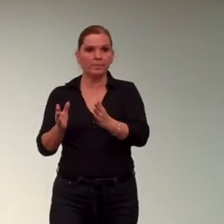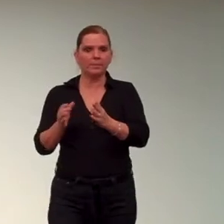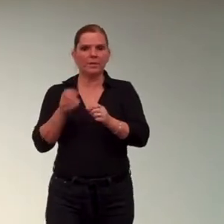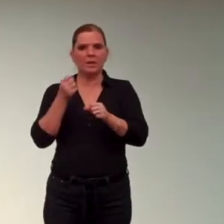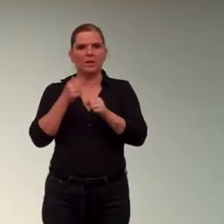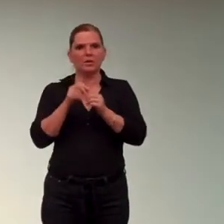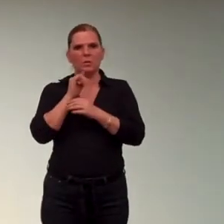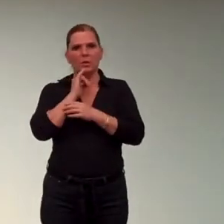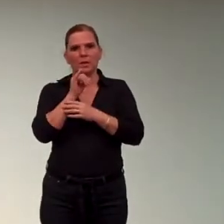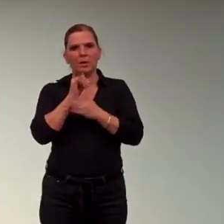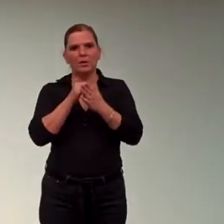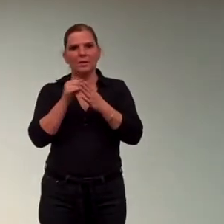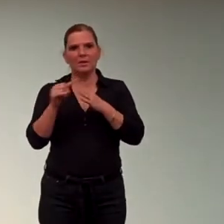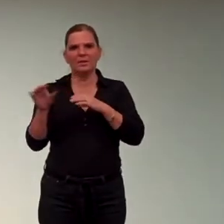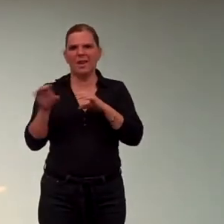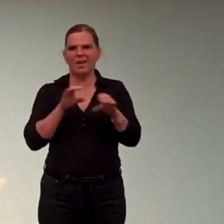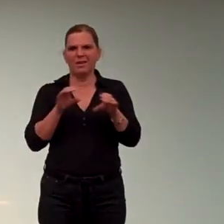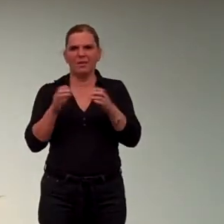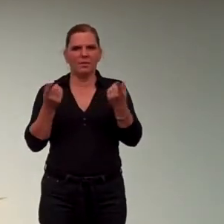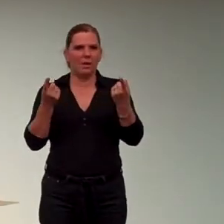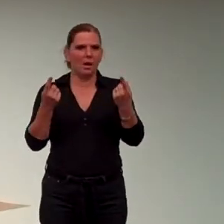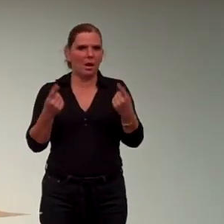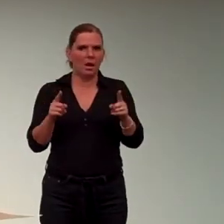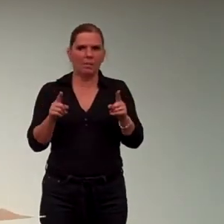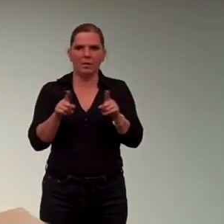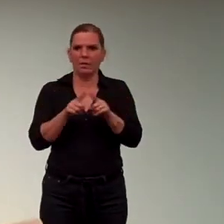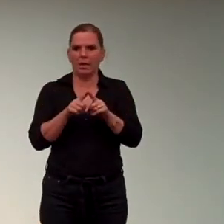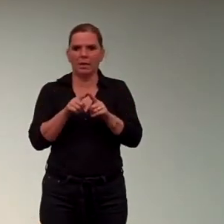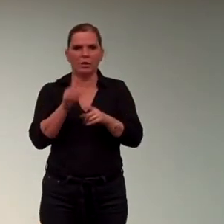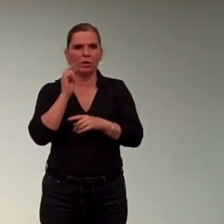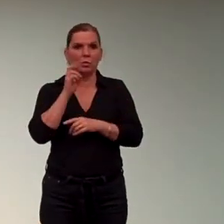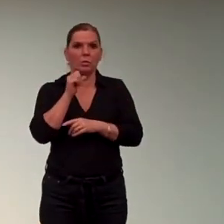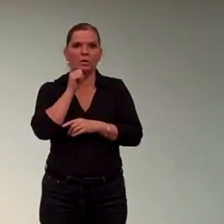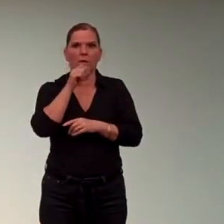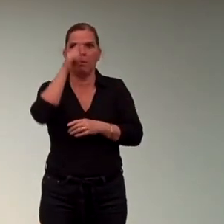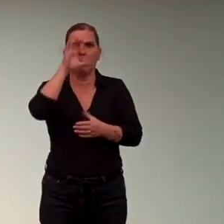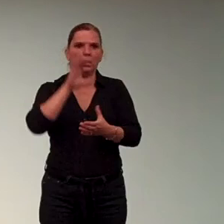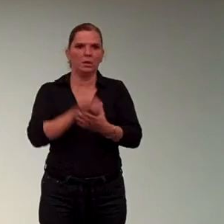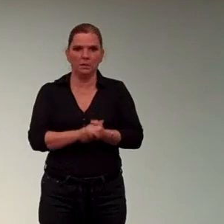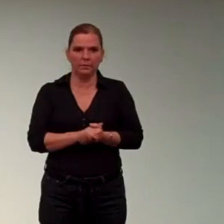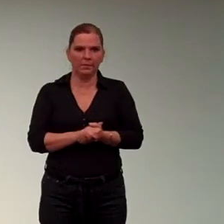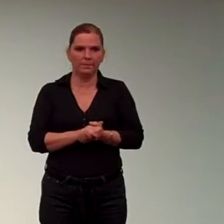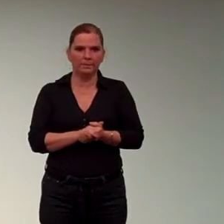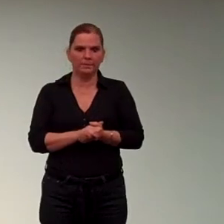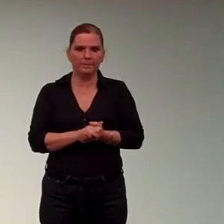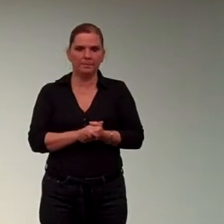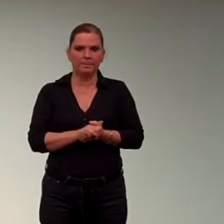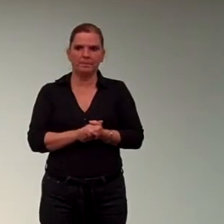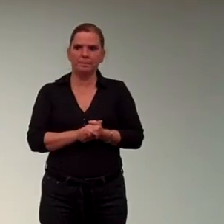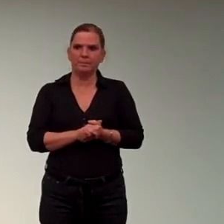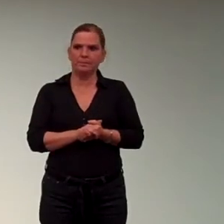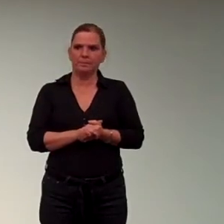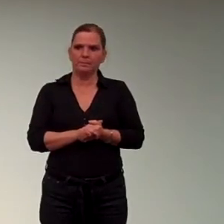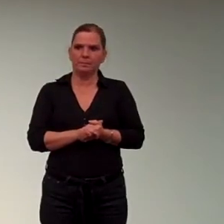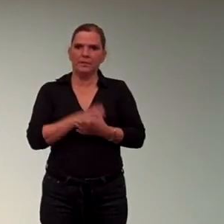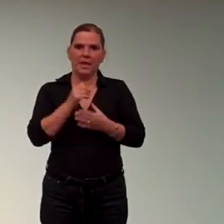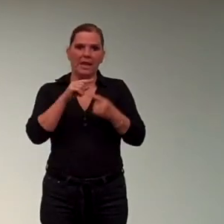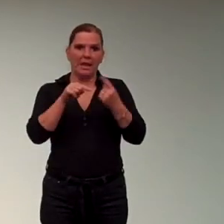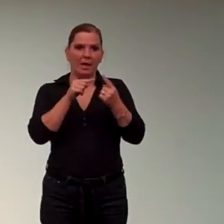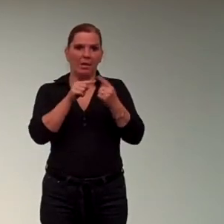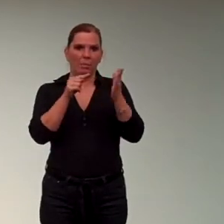So there is activity going on here like you wouldn't believe. And